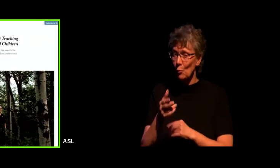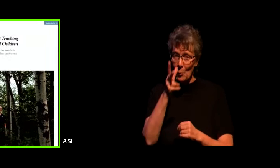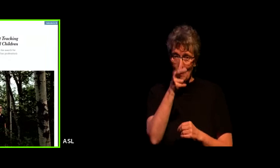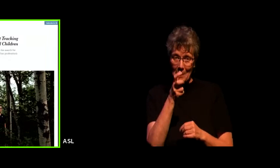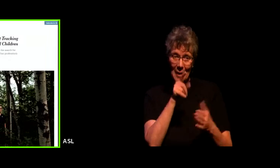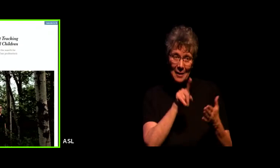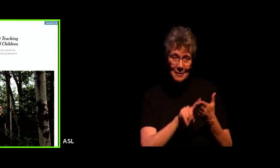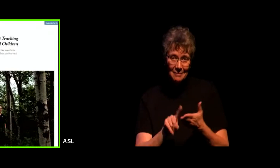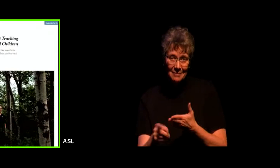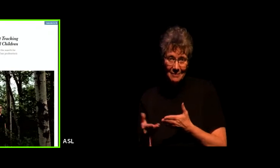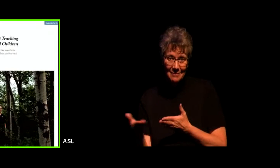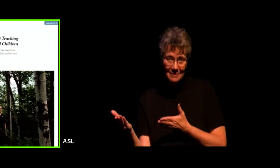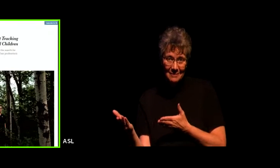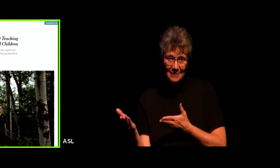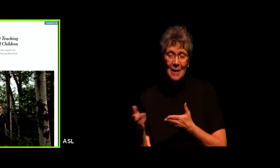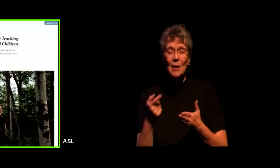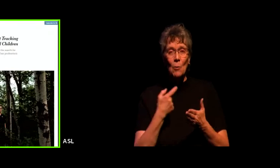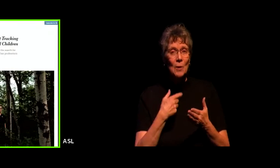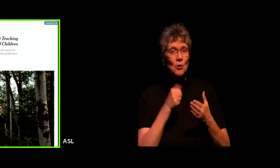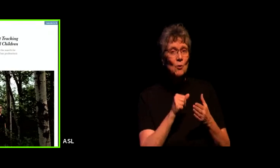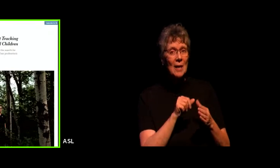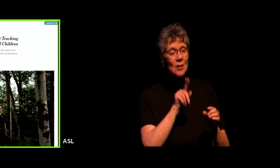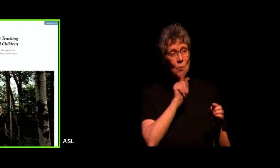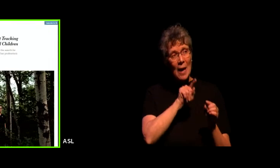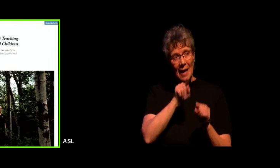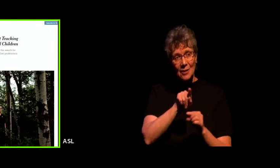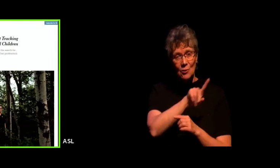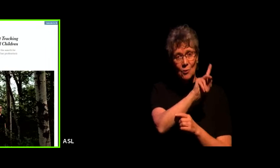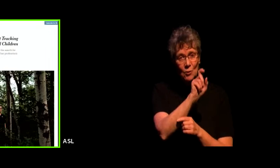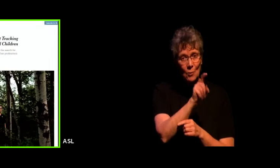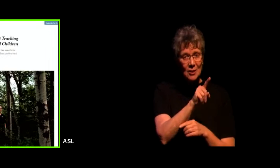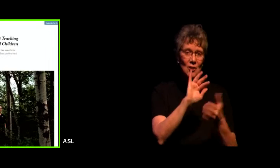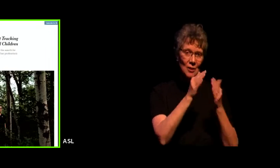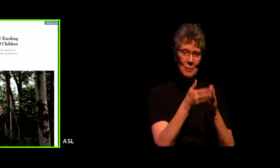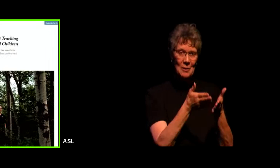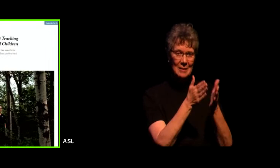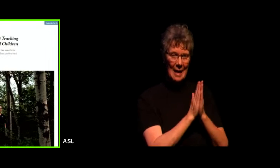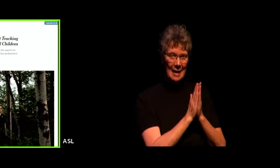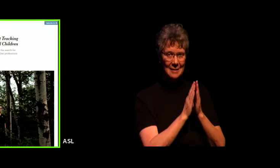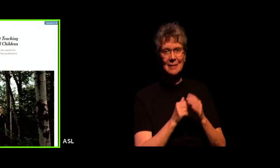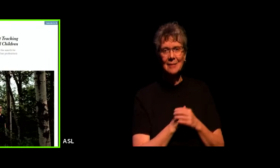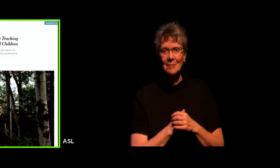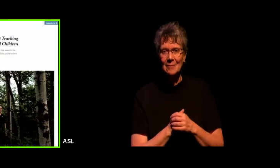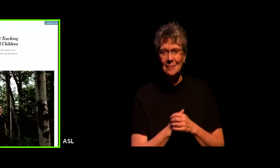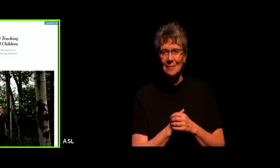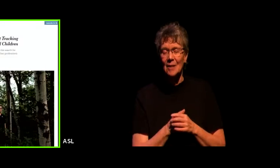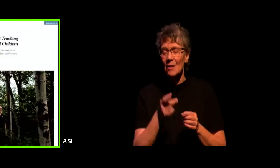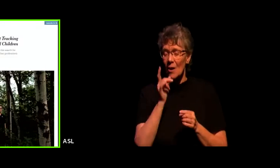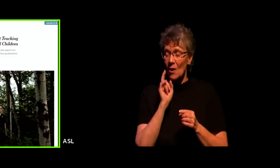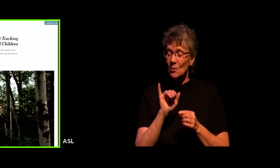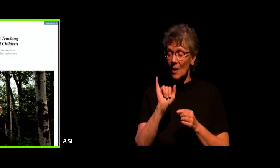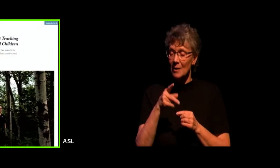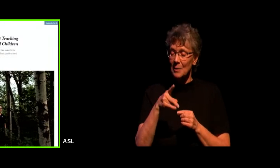us to address. Working for that change in policy and practice, and I'm hoping to see more of that. And I'm increasingly convinced that what we need is a